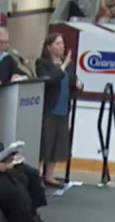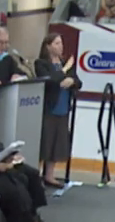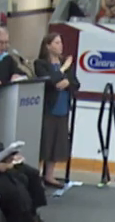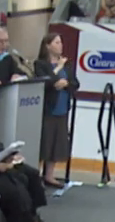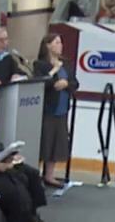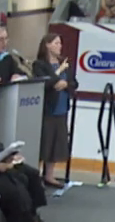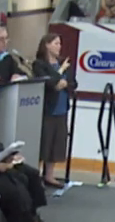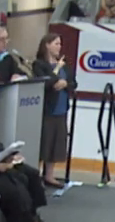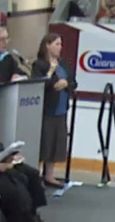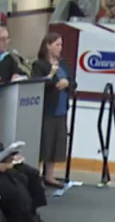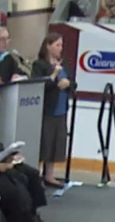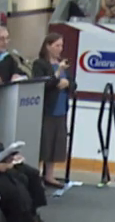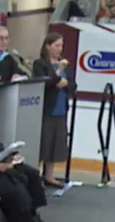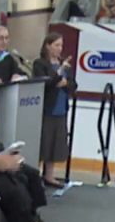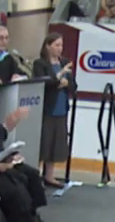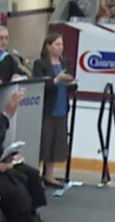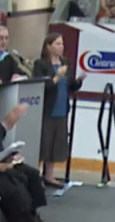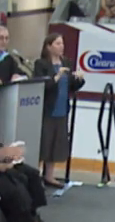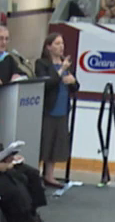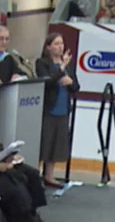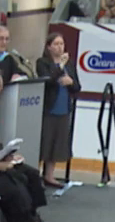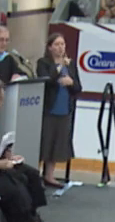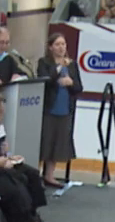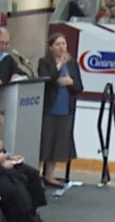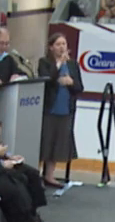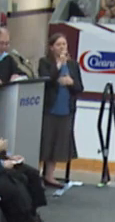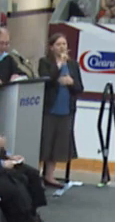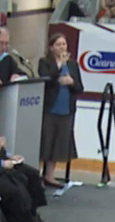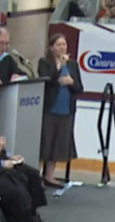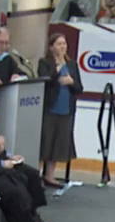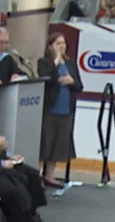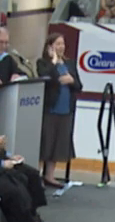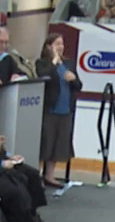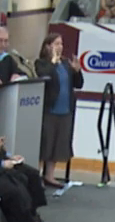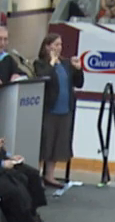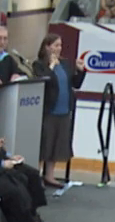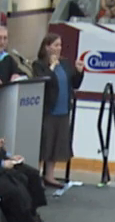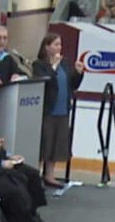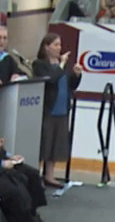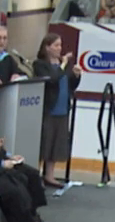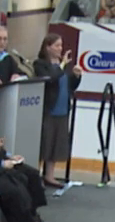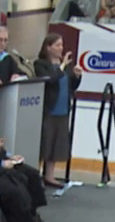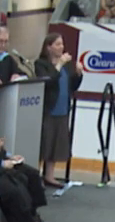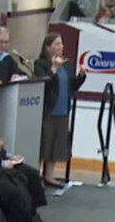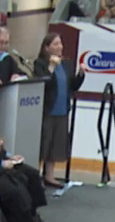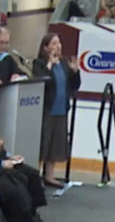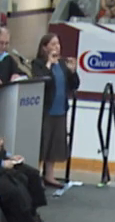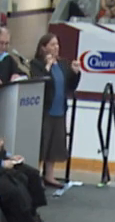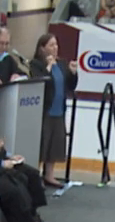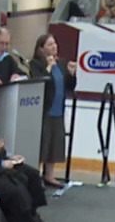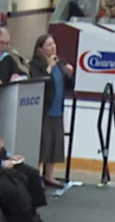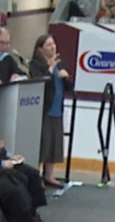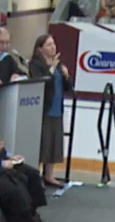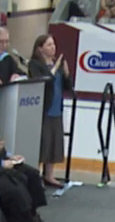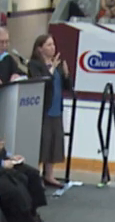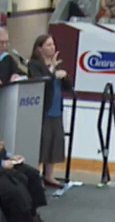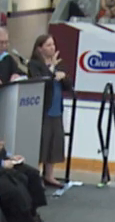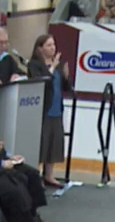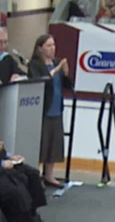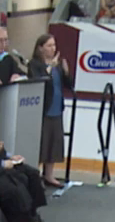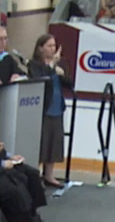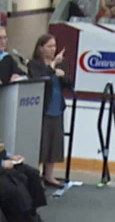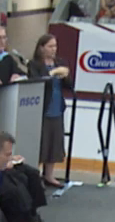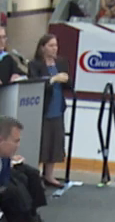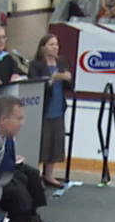Ray Ivany, a past president of NSCC and current president of Acadia University. Don